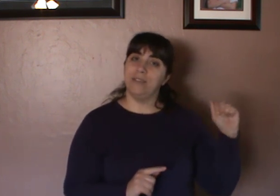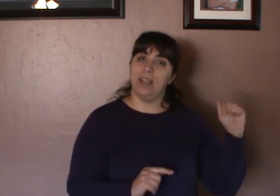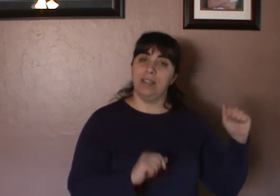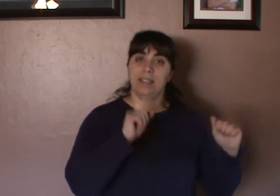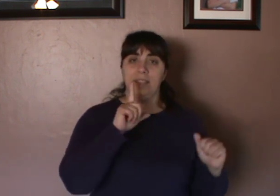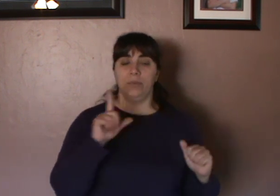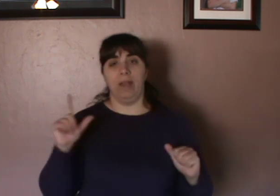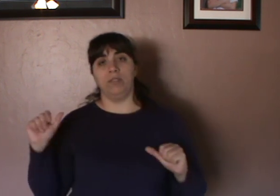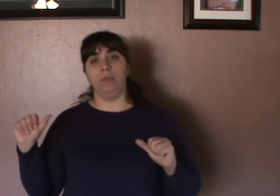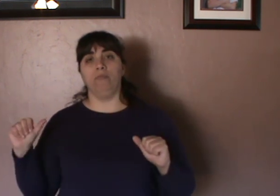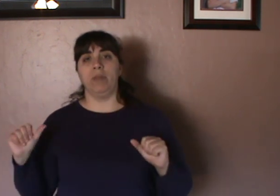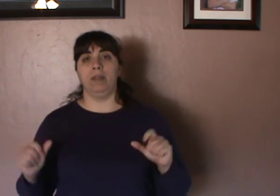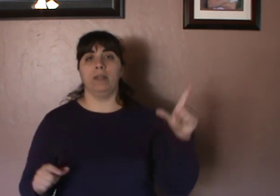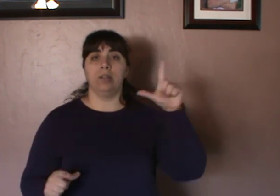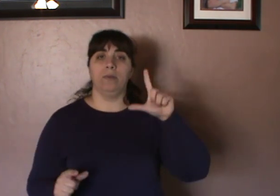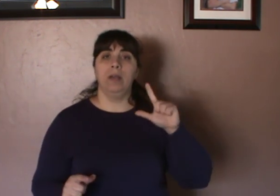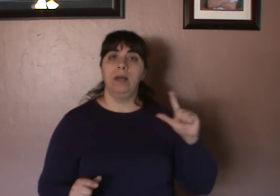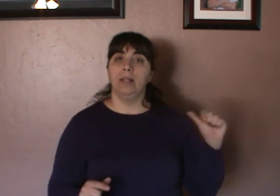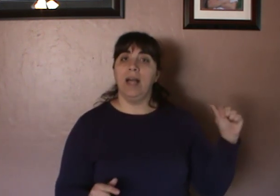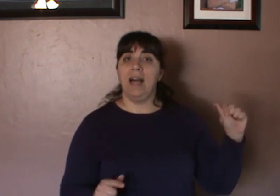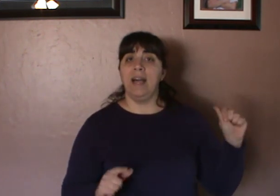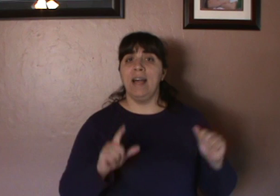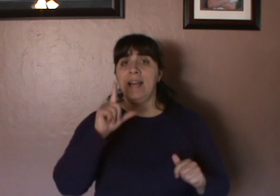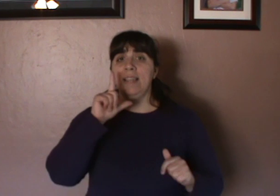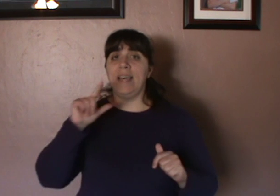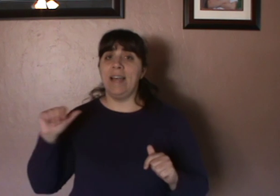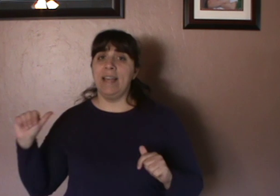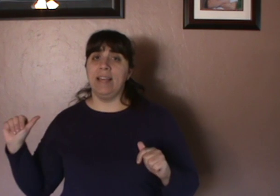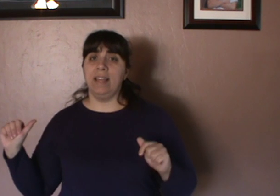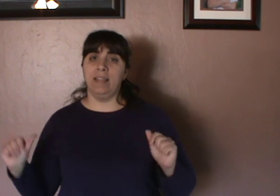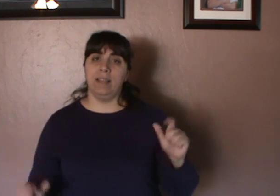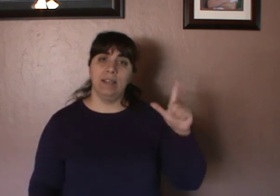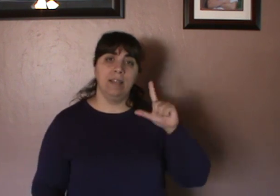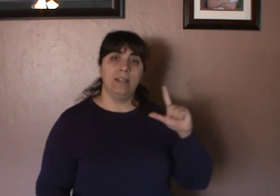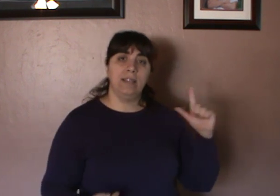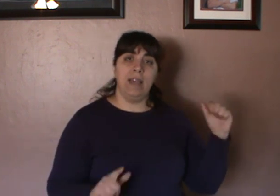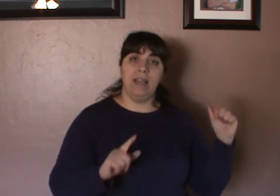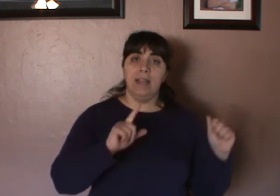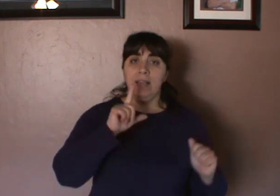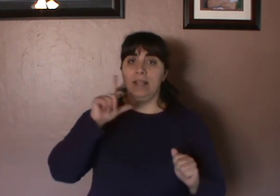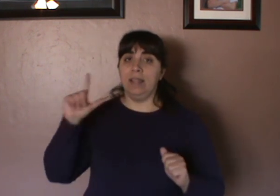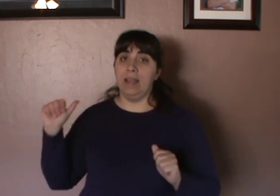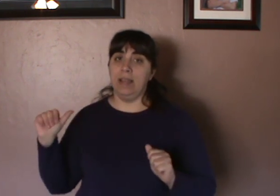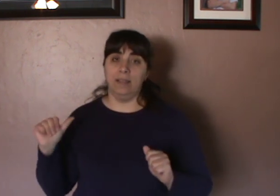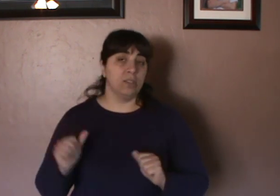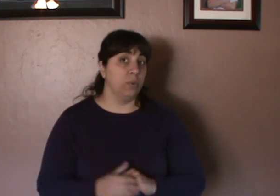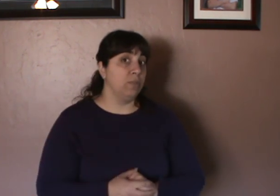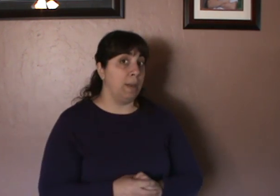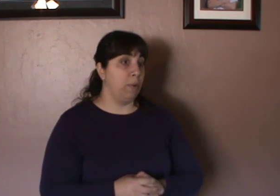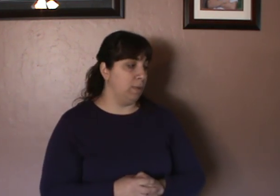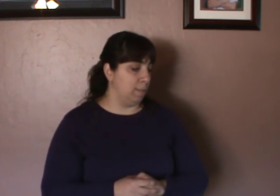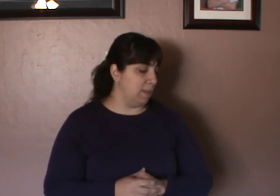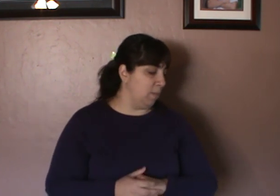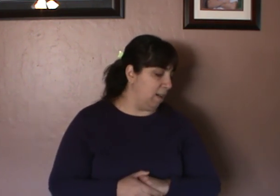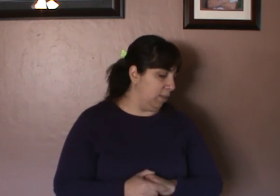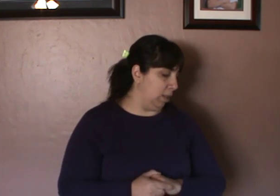side to side so we have some movement in here too. La, la, la, la. So we'll do that both times so that we have the